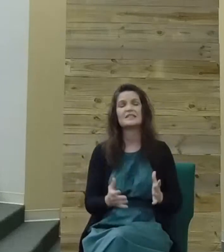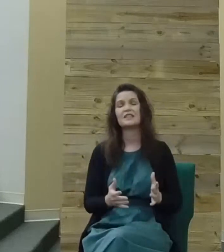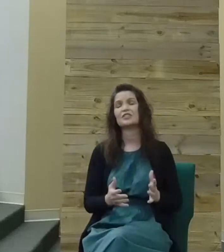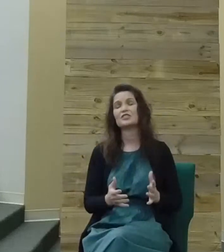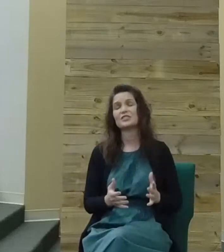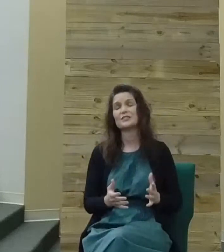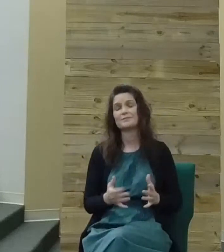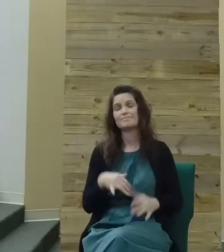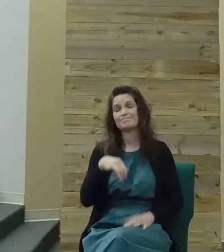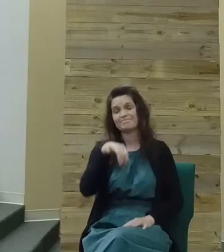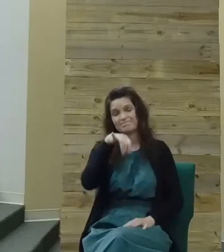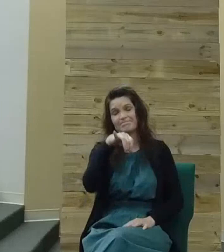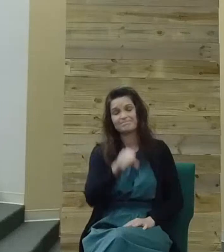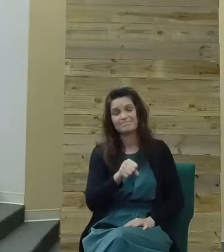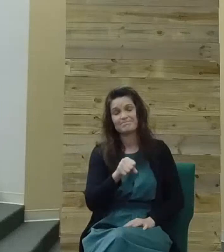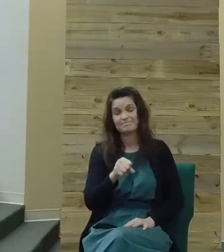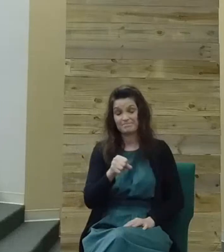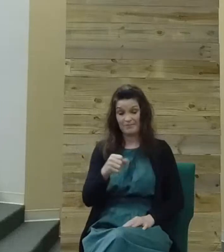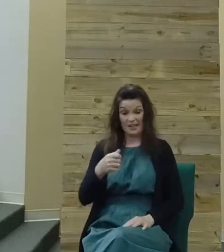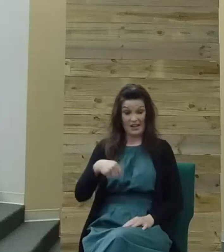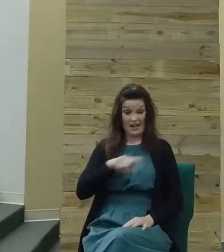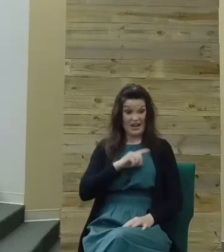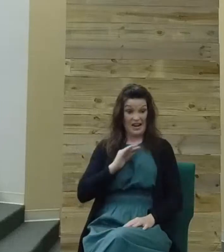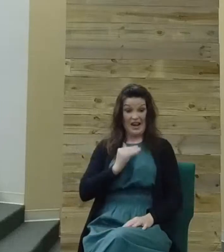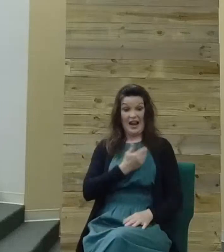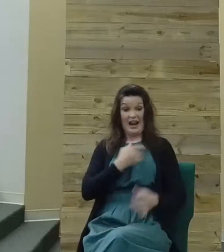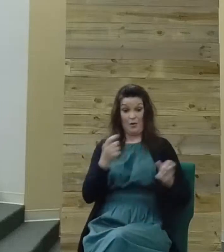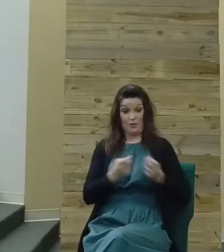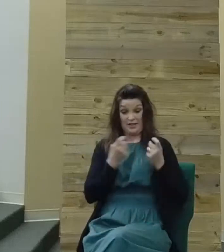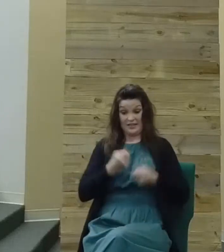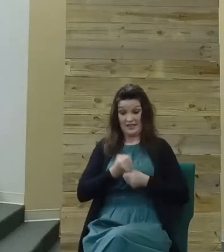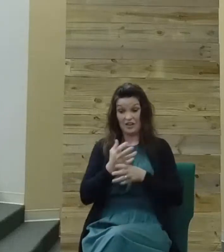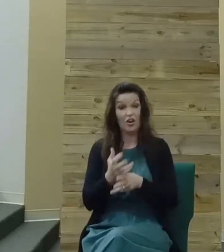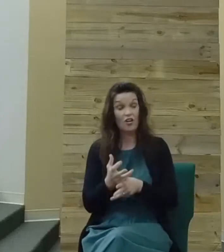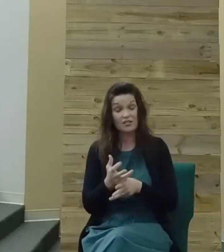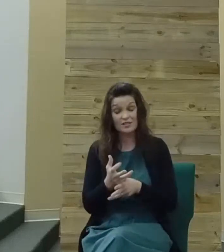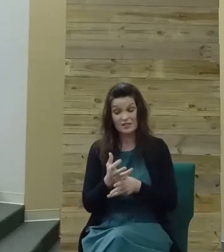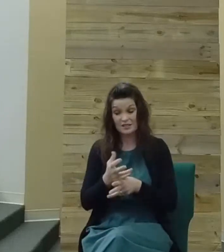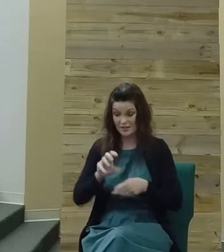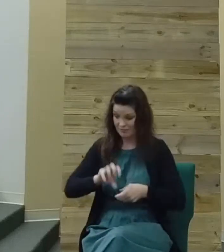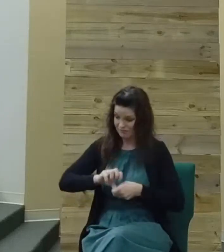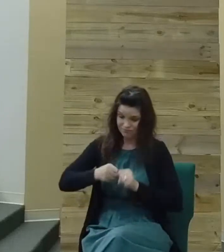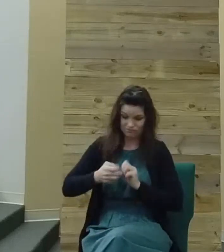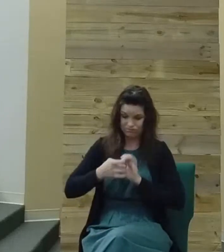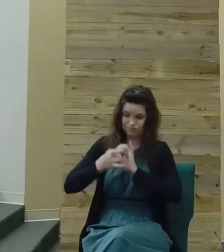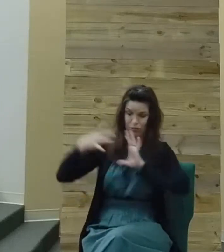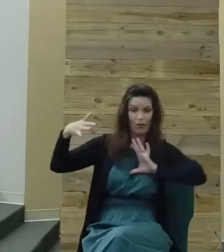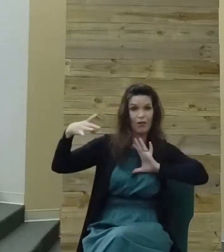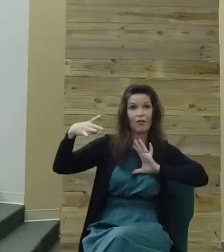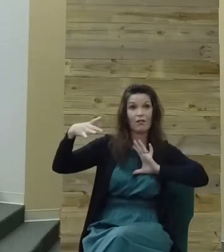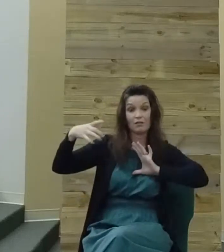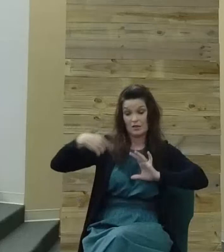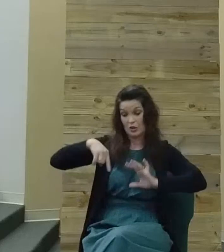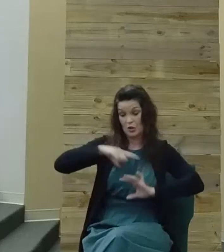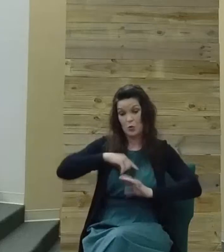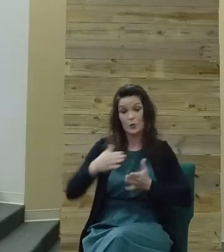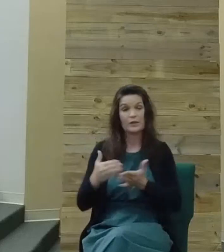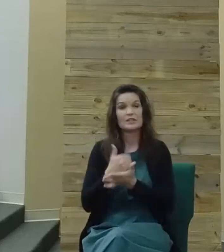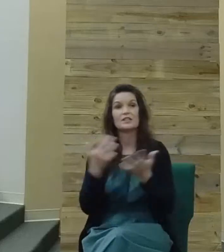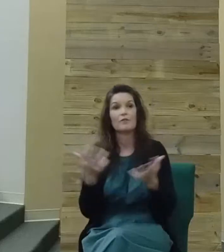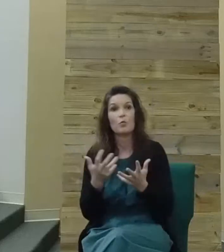in a broken relationship with God, and because of our sin that causes that broken relationship,